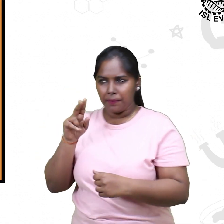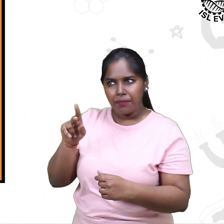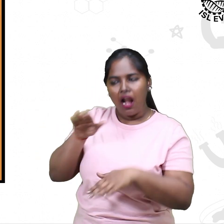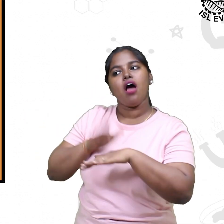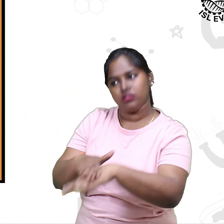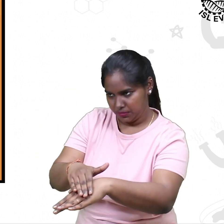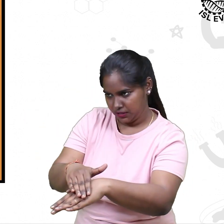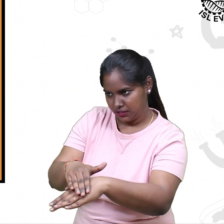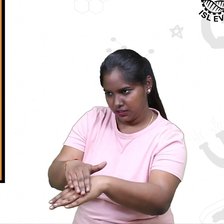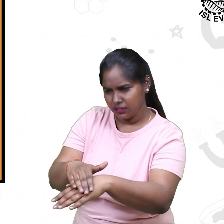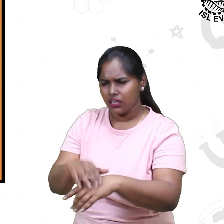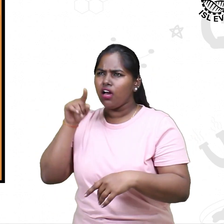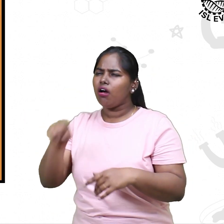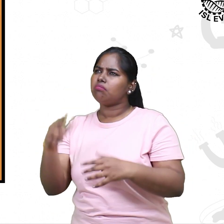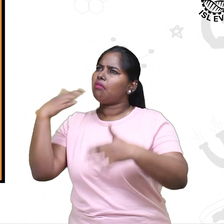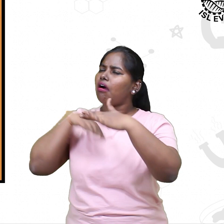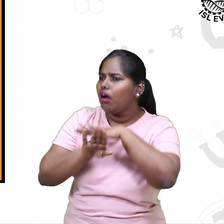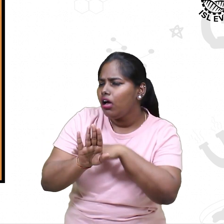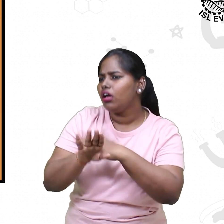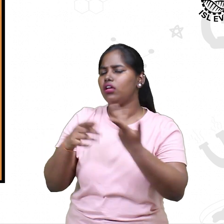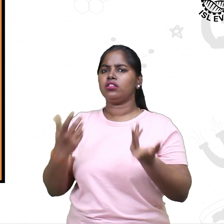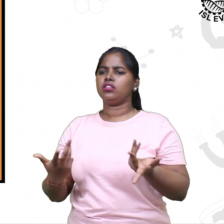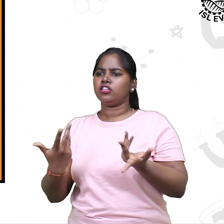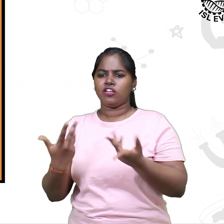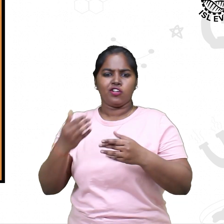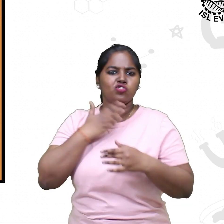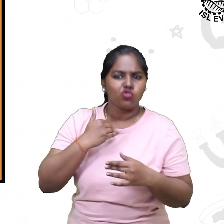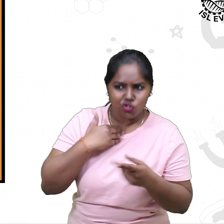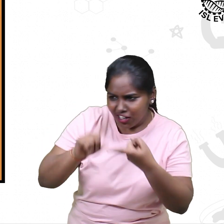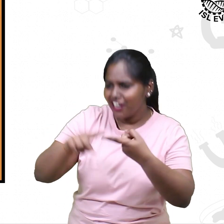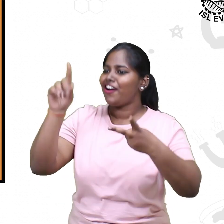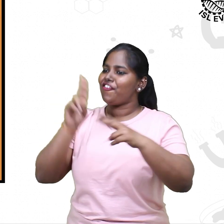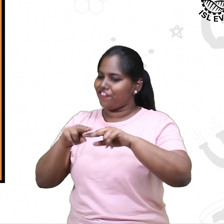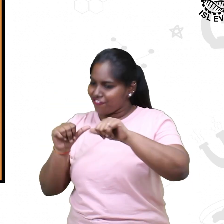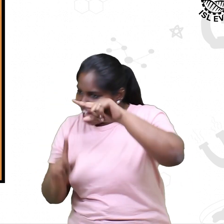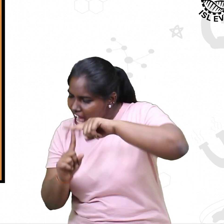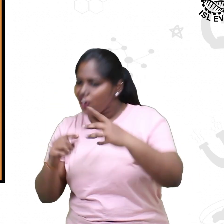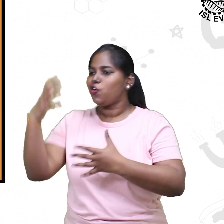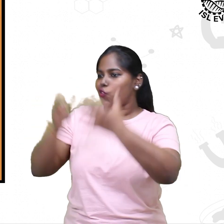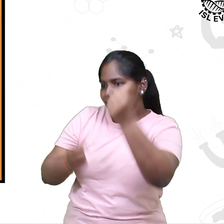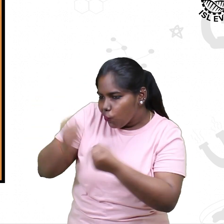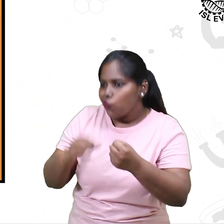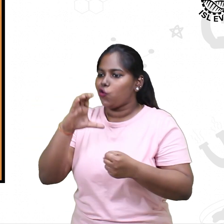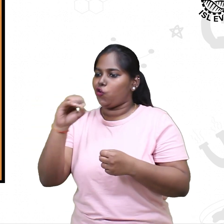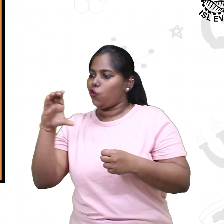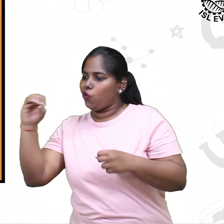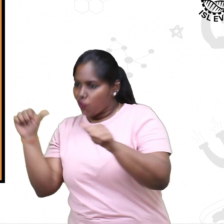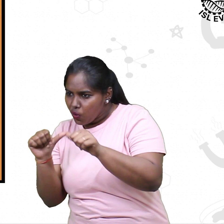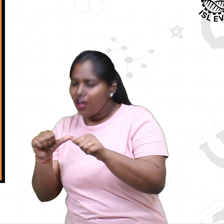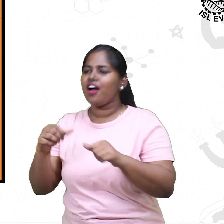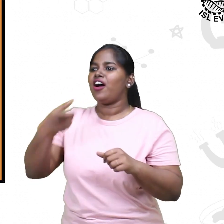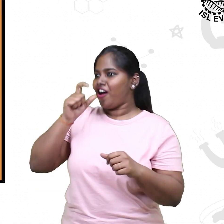an experience. The components, that is, mix of sugars, fats, milk, cocoa,